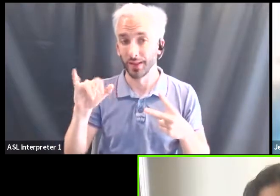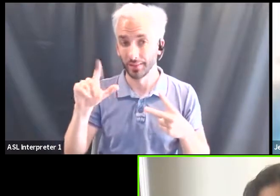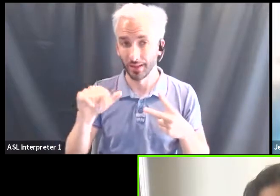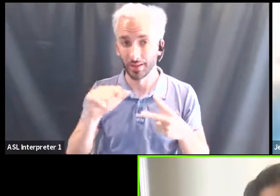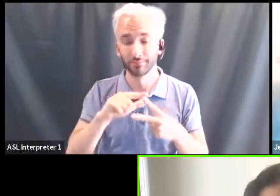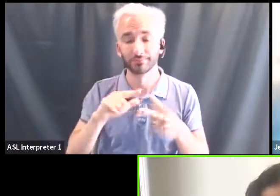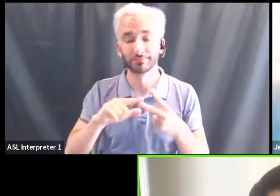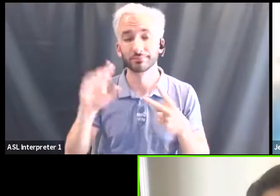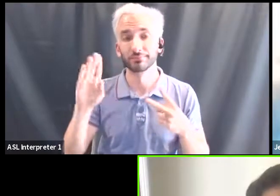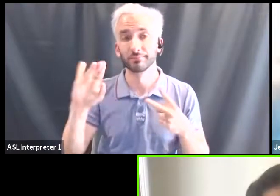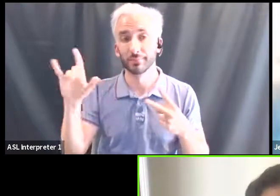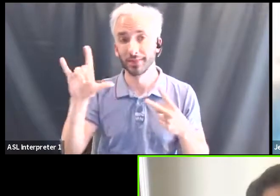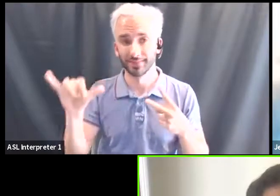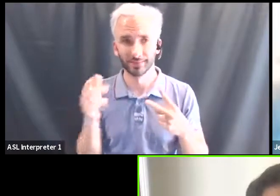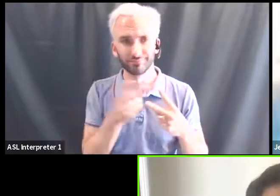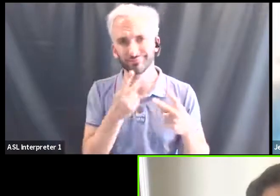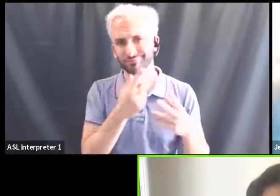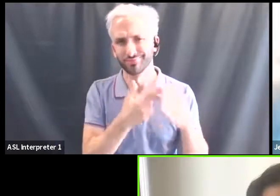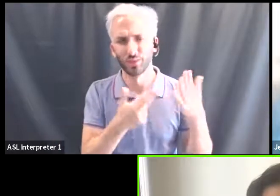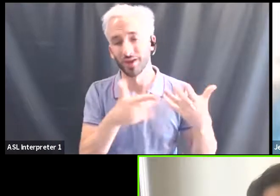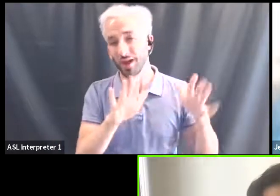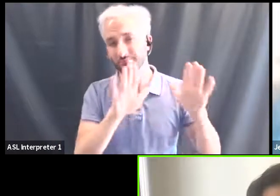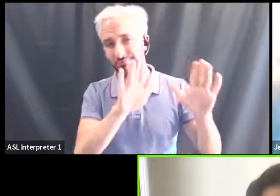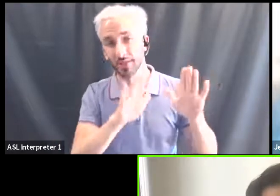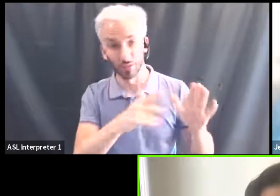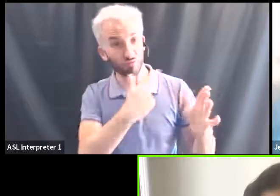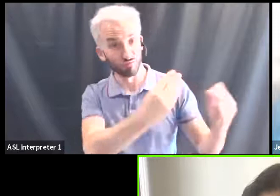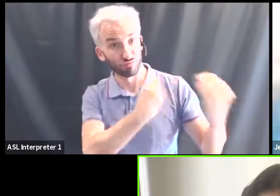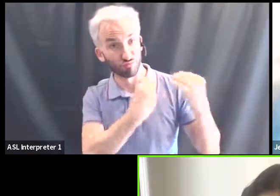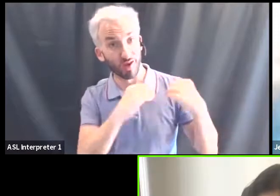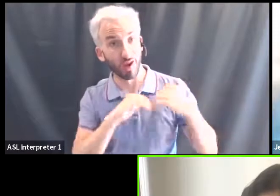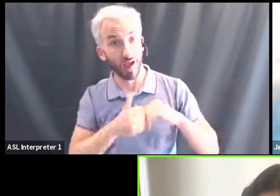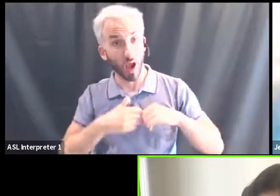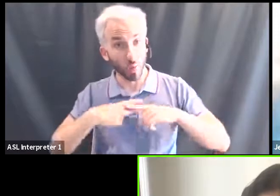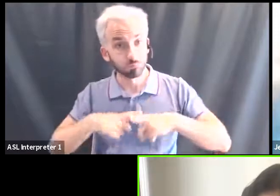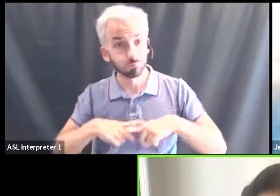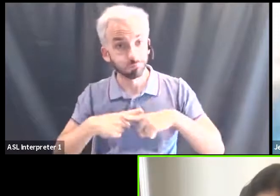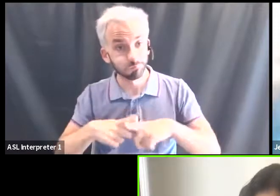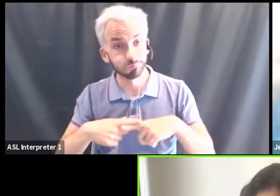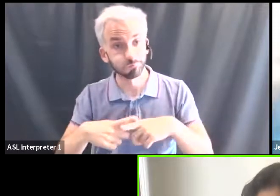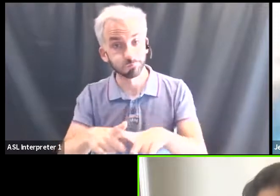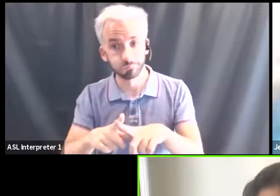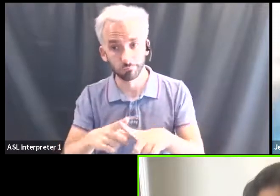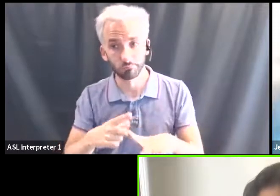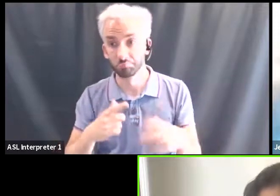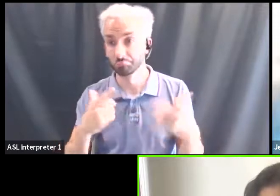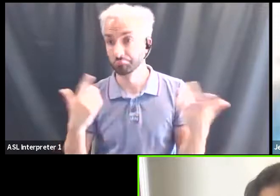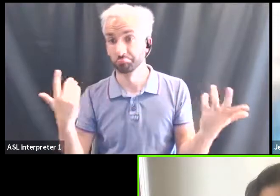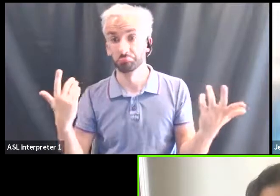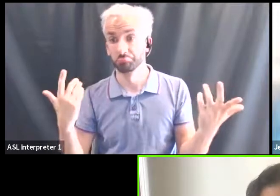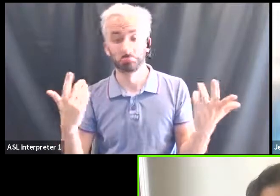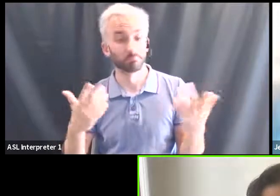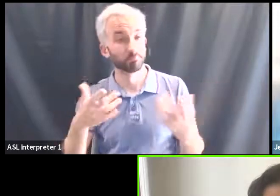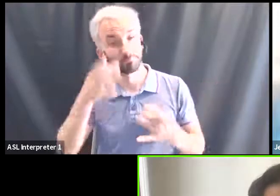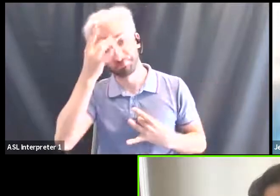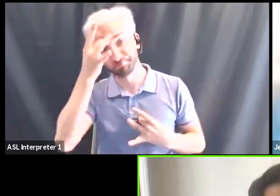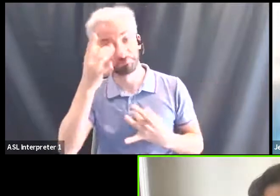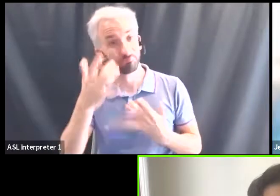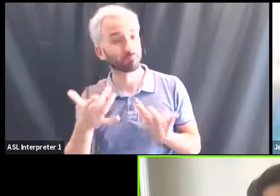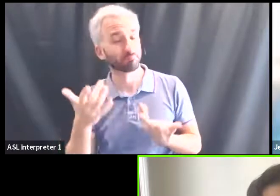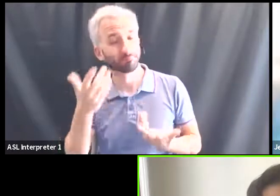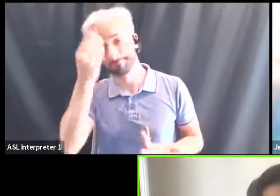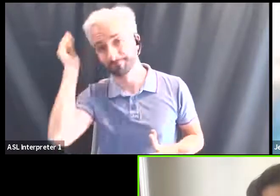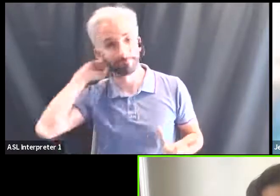are both really amazing, who taught me how to embroider. And yeah, it's something that's like stuck with me and brought me a lot of